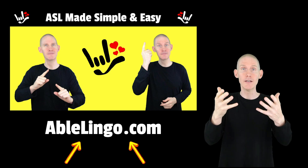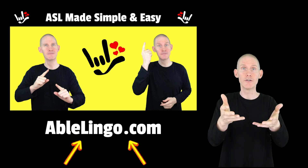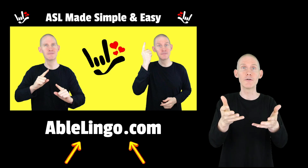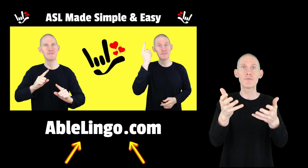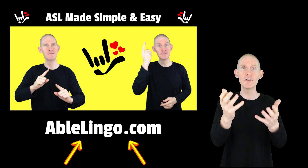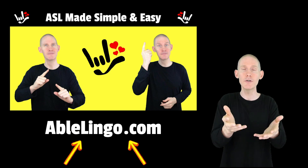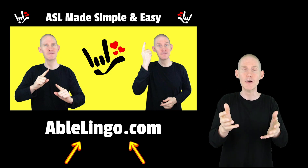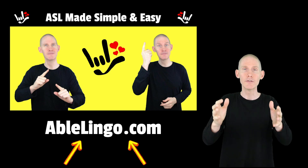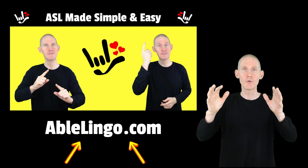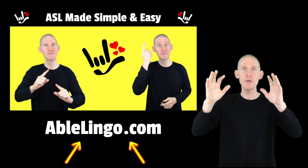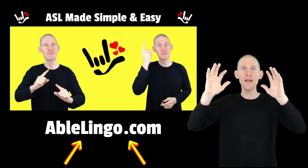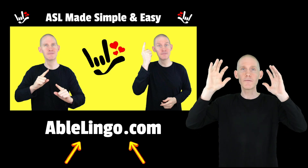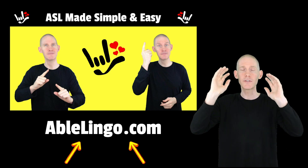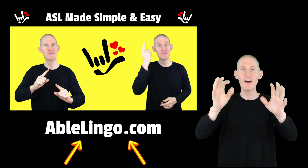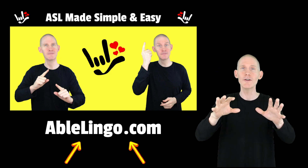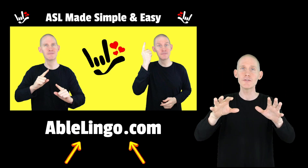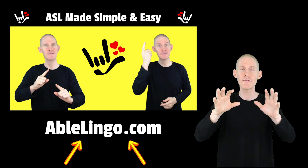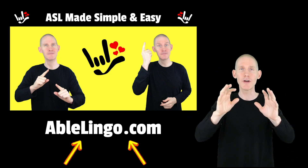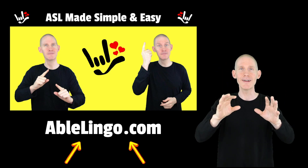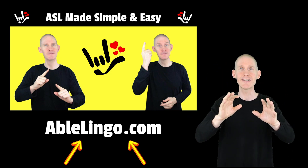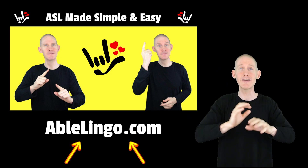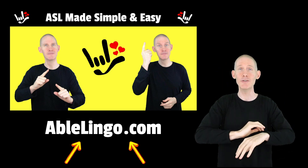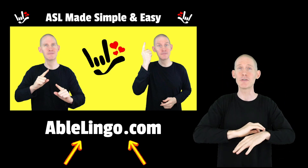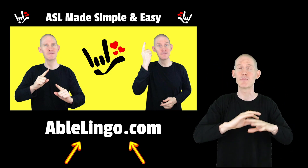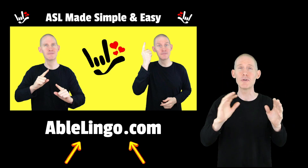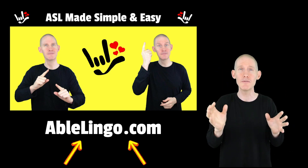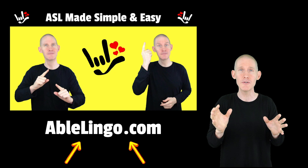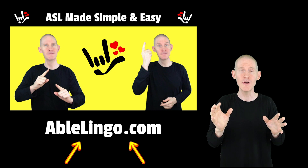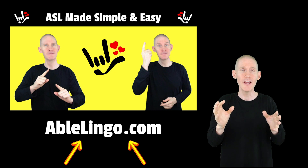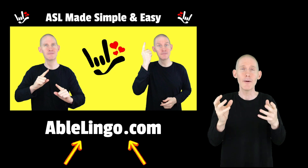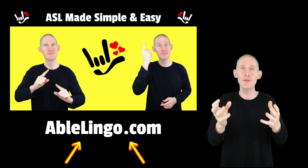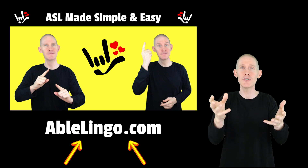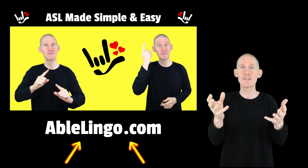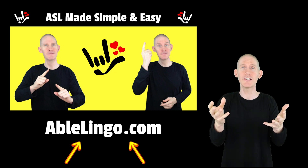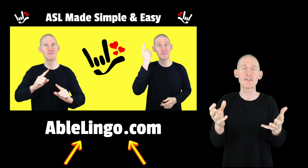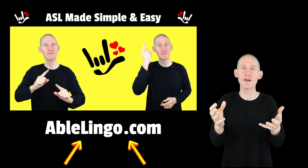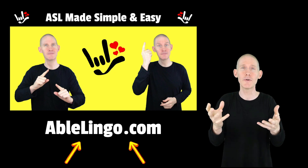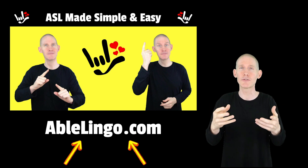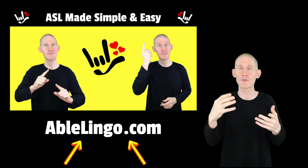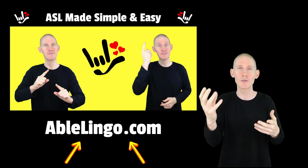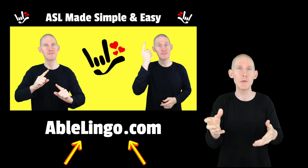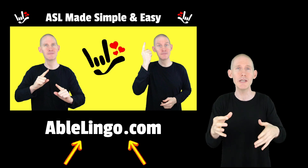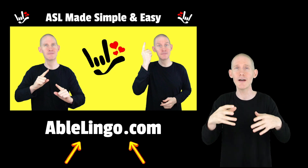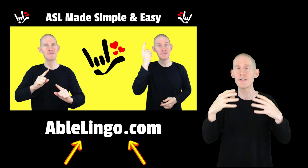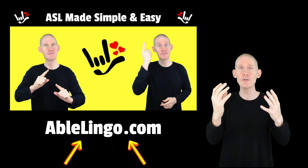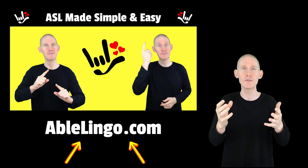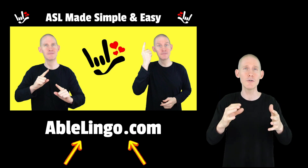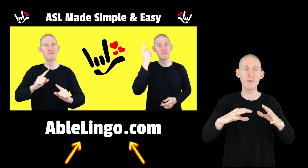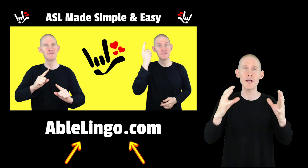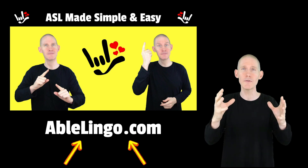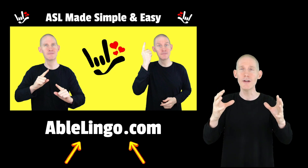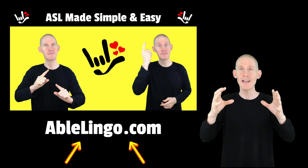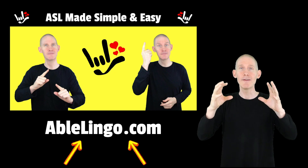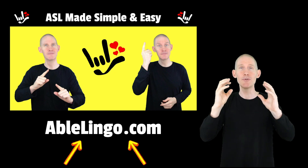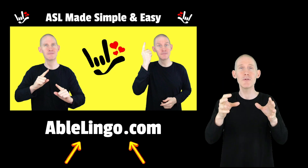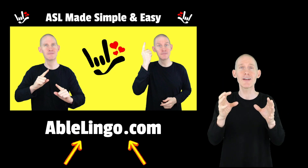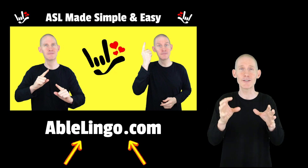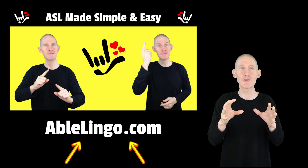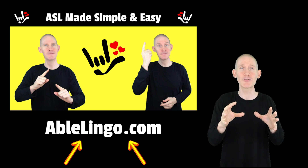good for you. So we have tons of content that you can preview. I mean, you can see our stuff on social media, on YouTube, whatever. If you like our social